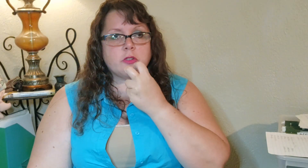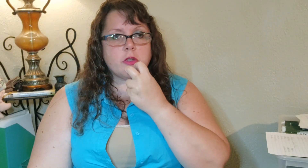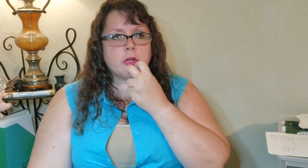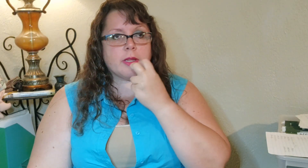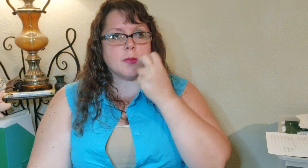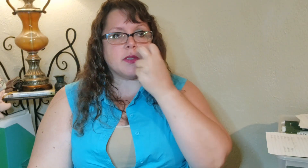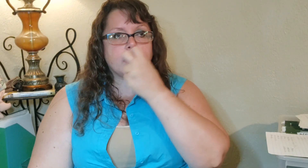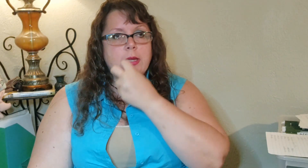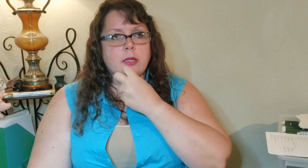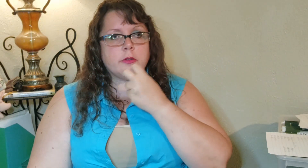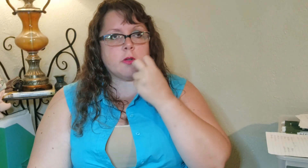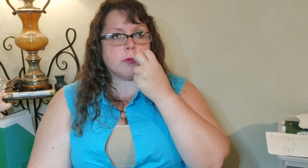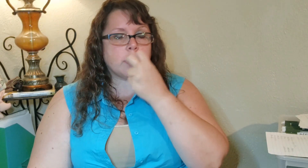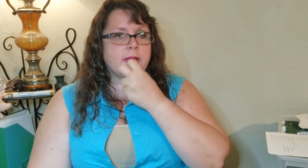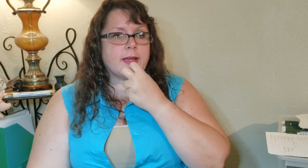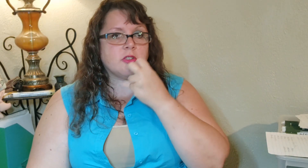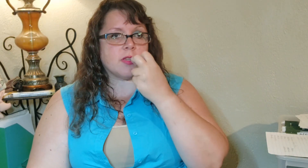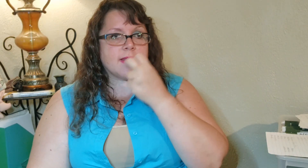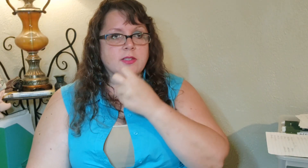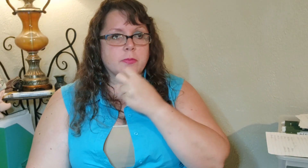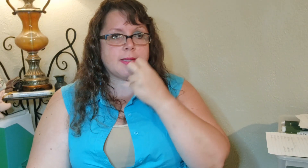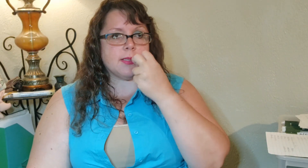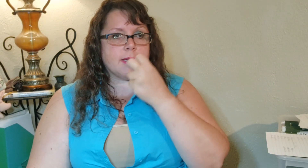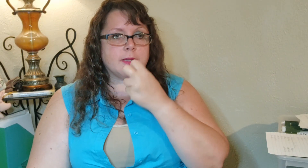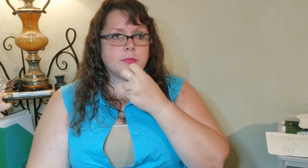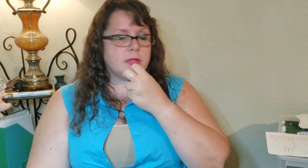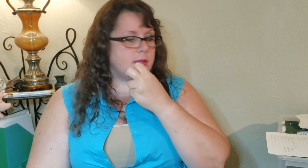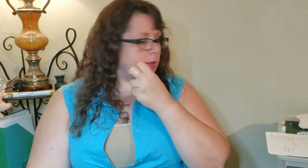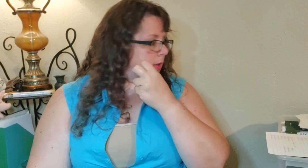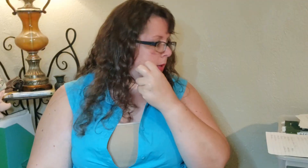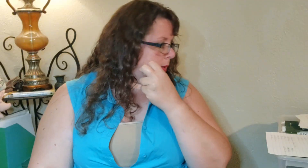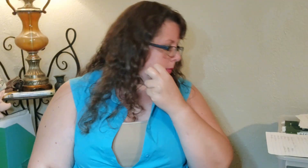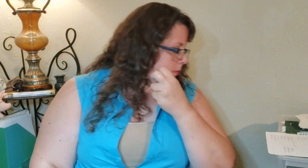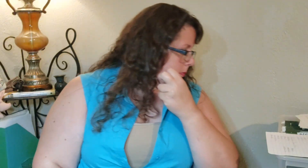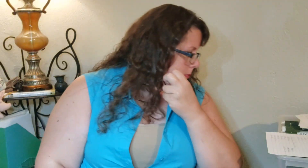into your lips, and you do a rotation. That's read lips.